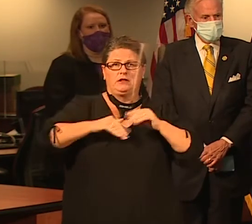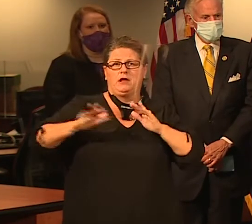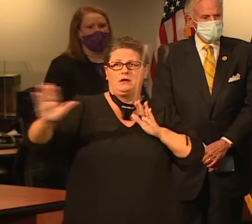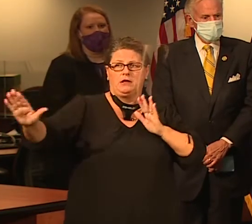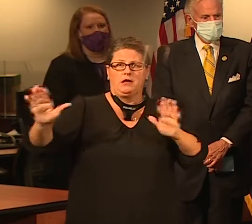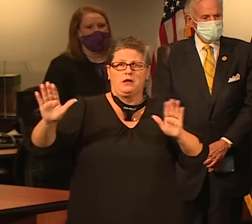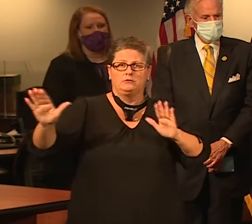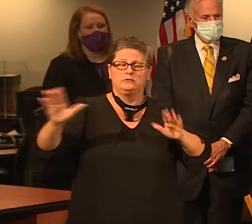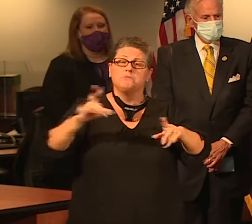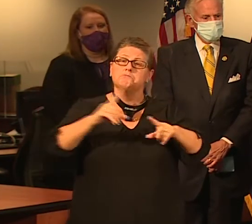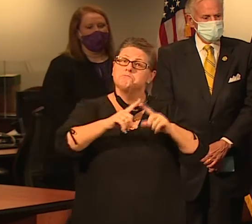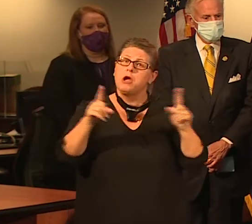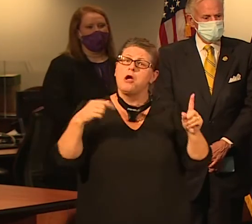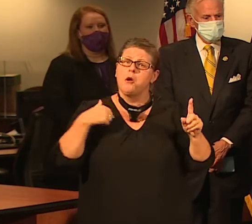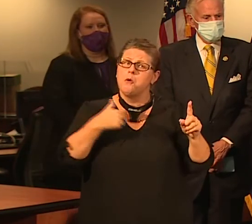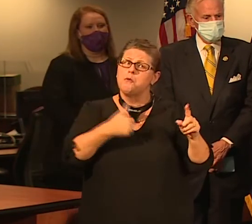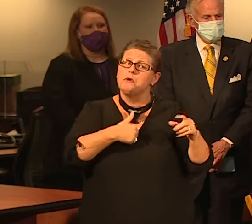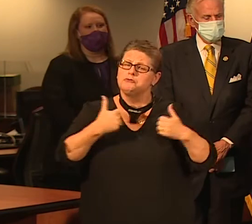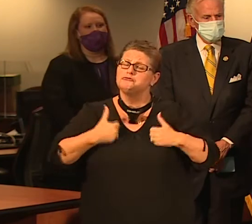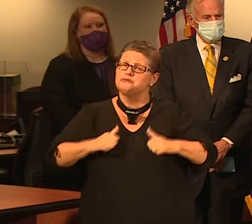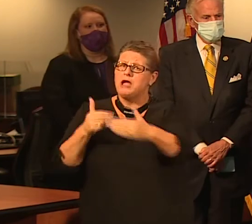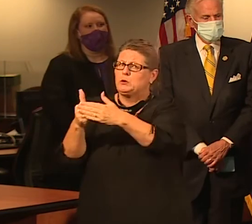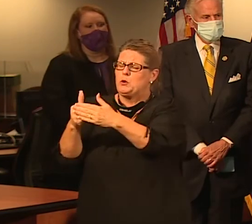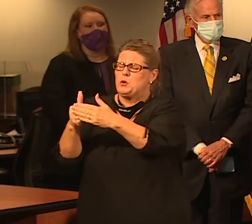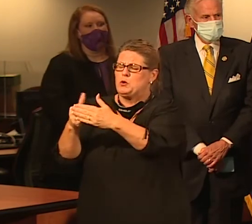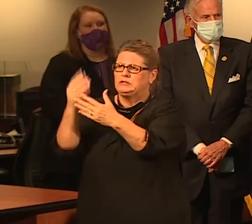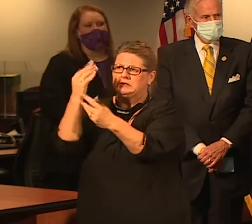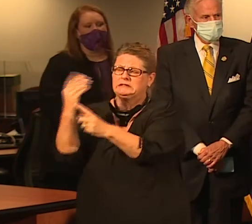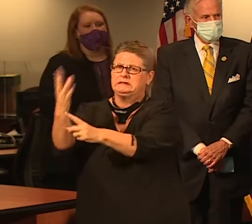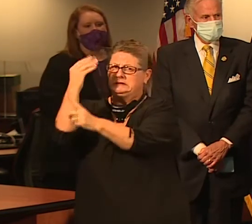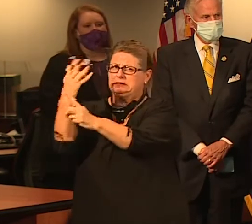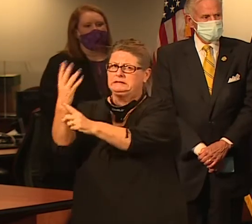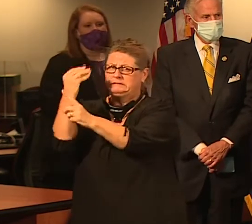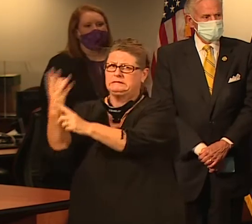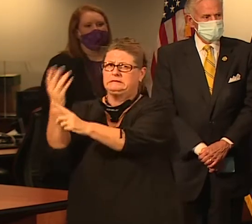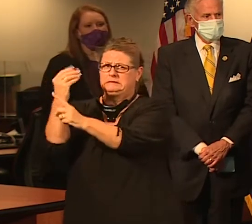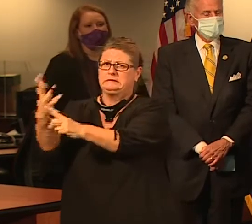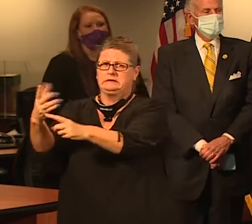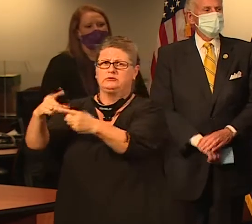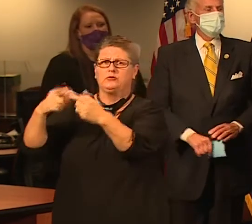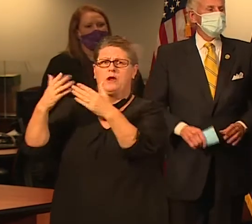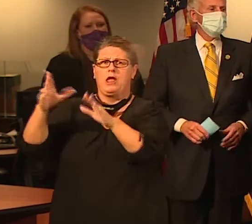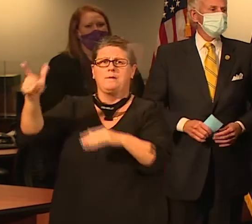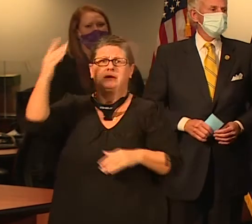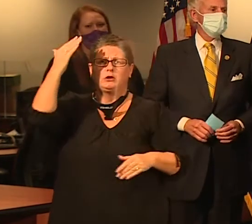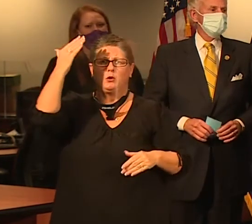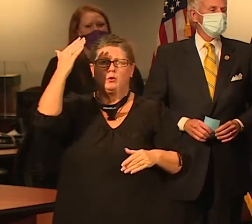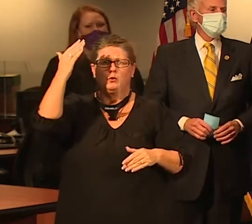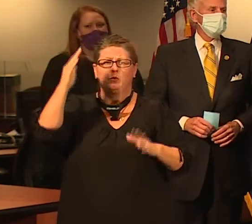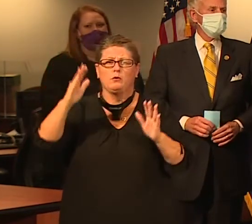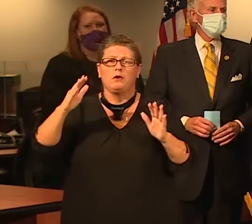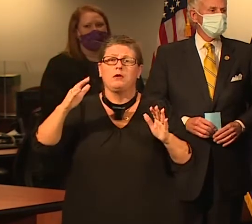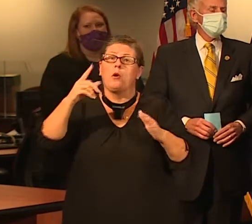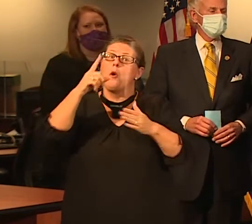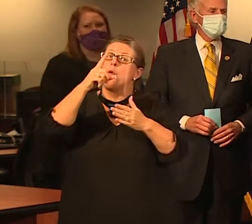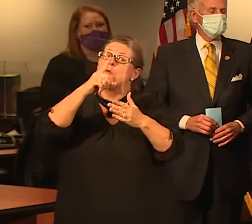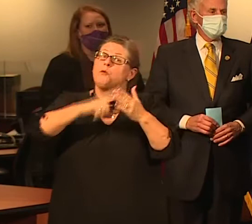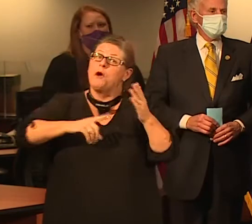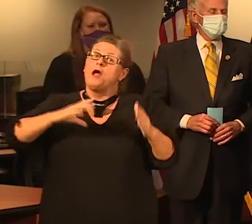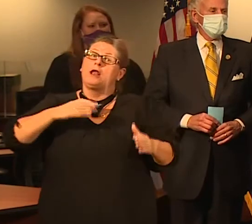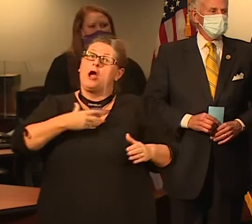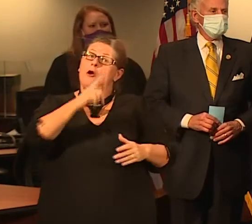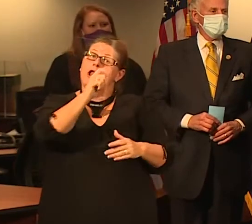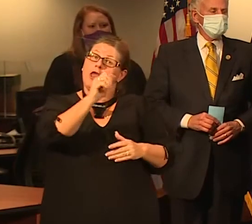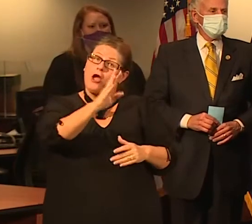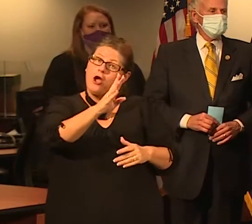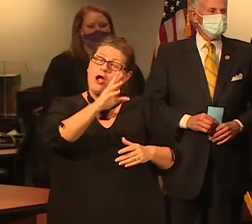working or trying to work very closely on the information that they need and that we can legally provide. That's another issue, is